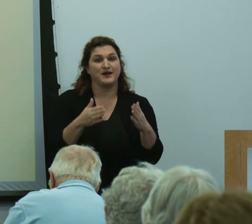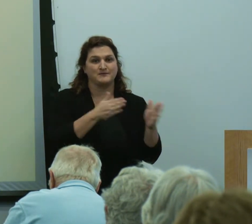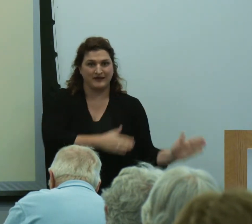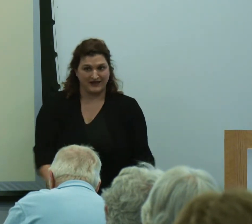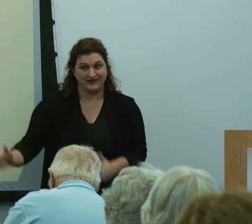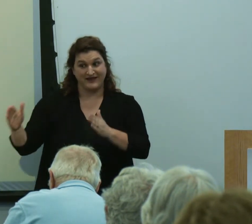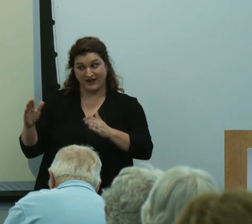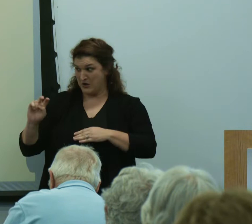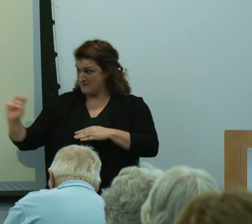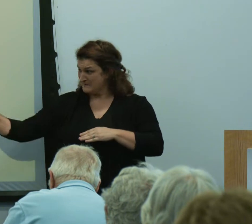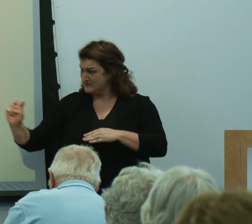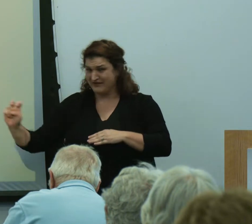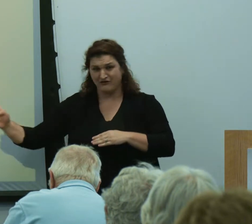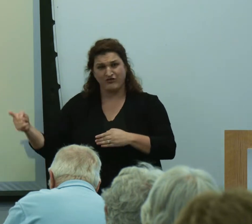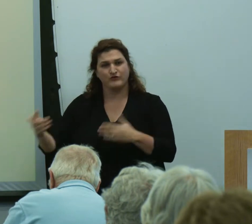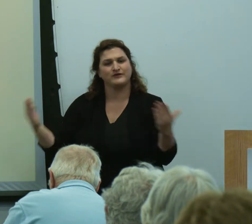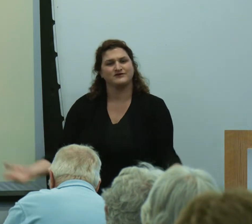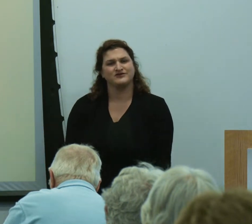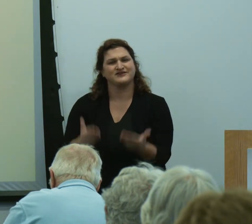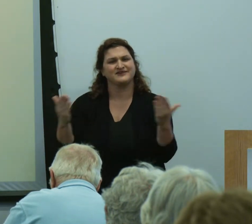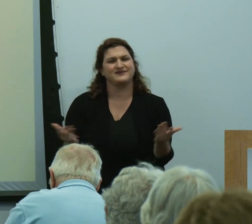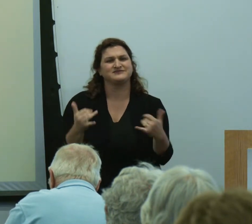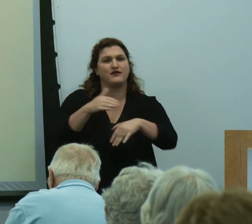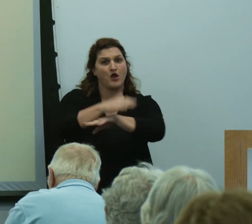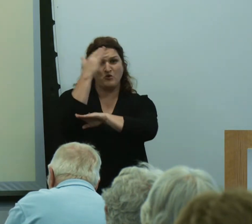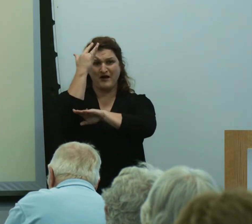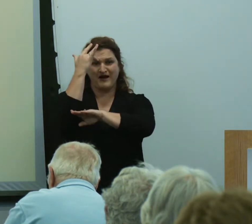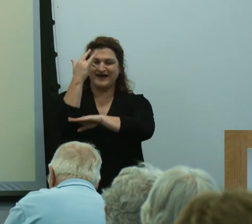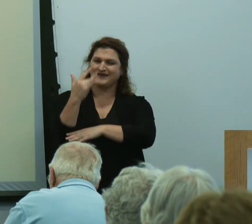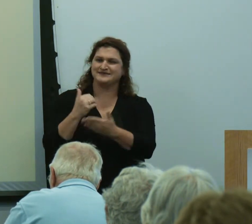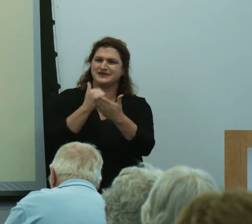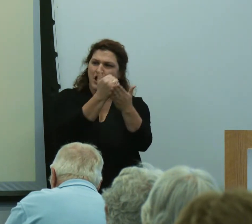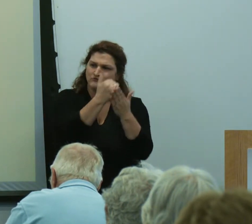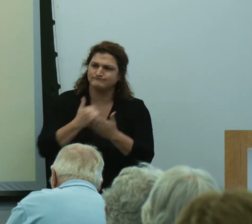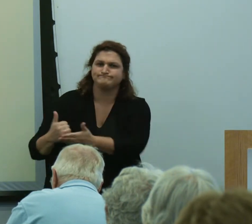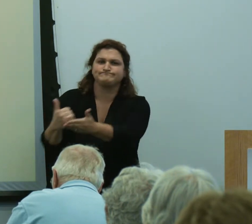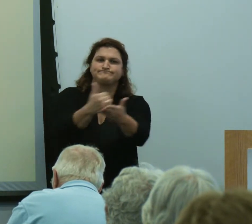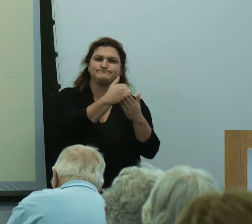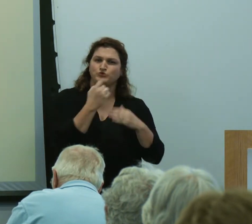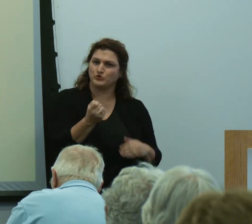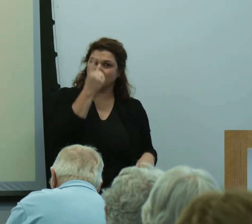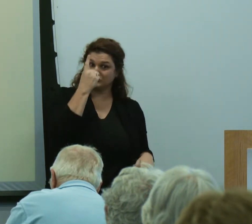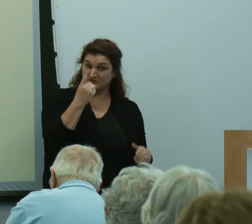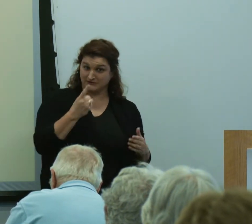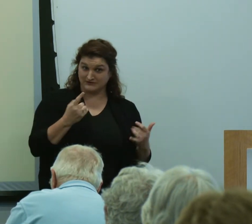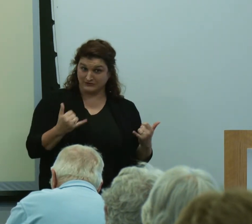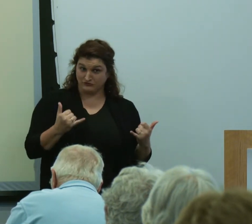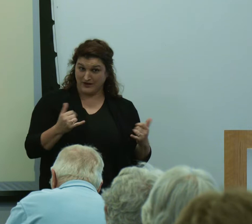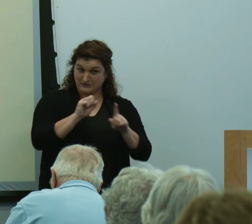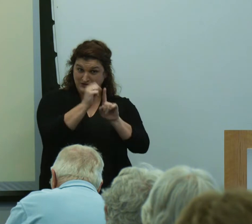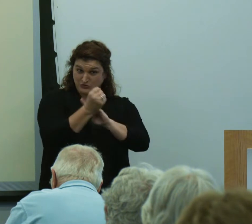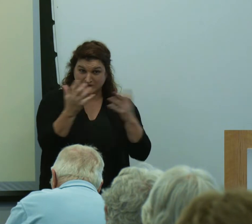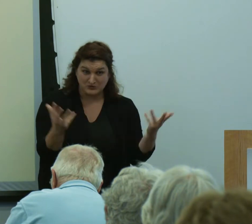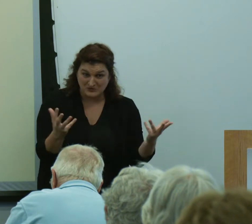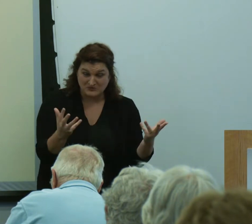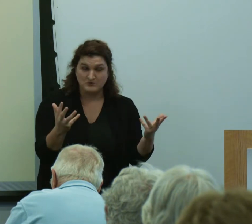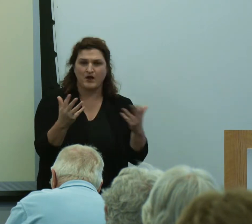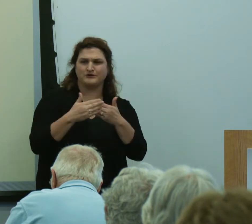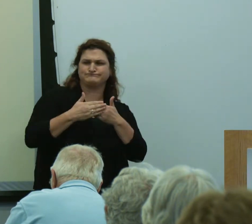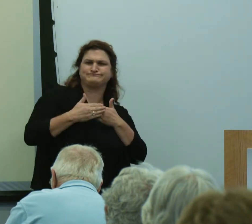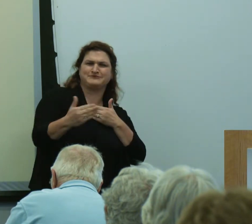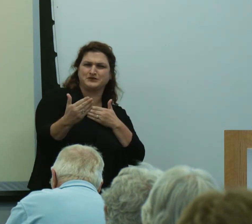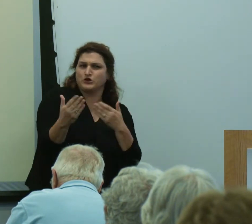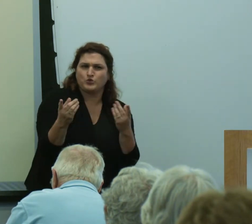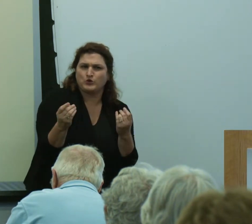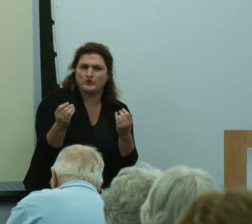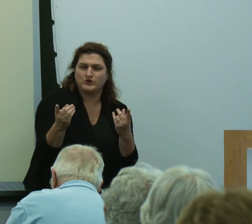us understand our current situation and perhaps provide some indications of where we need to go from here. And so with that, I'd